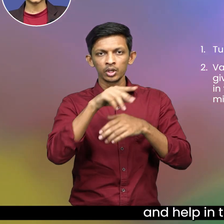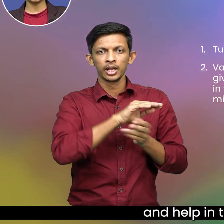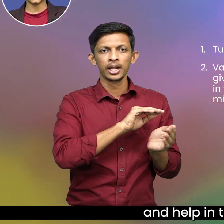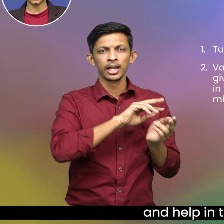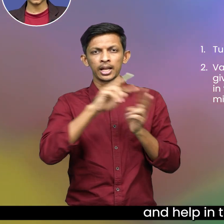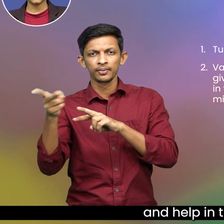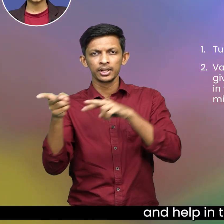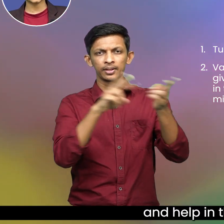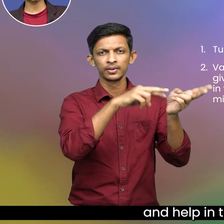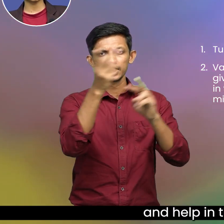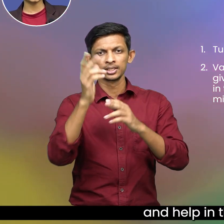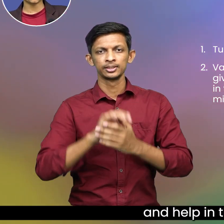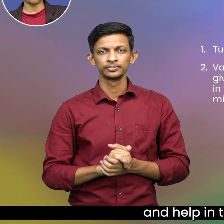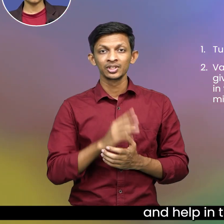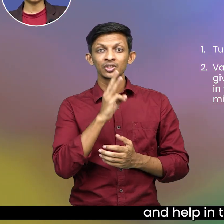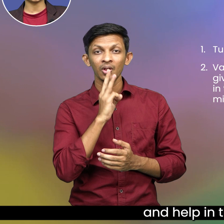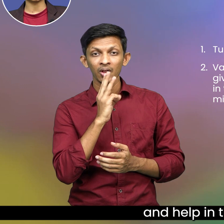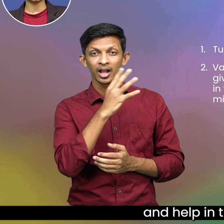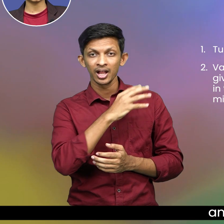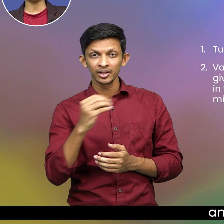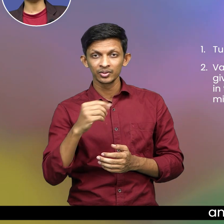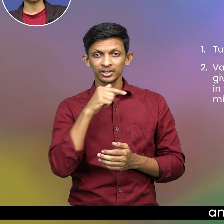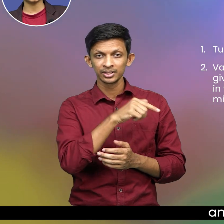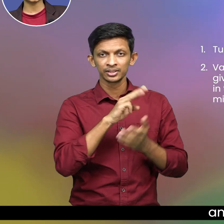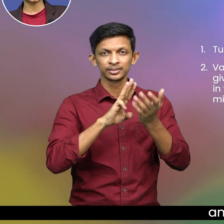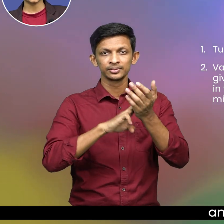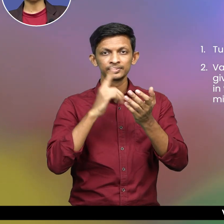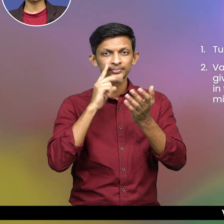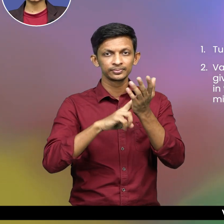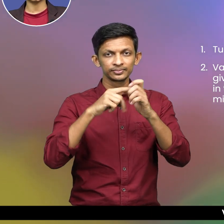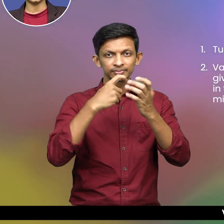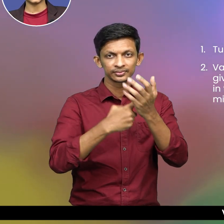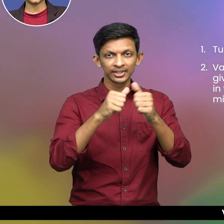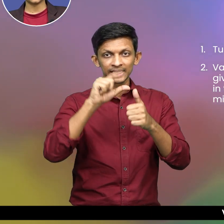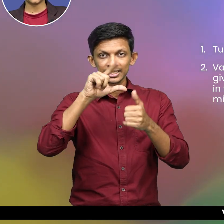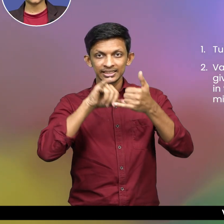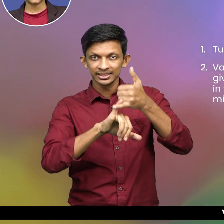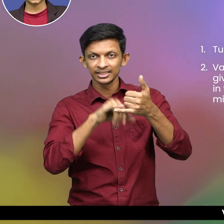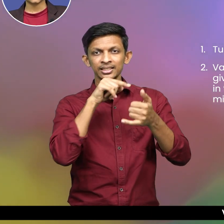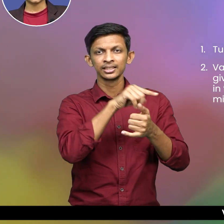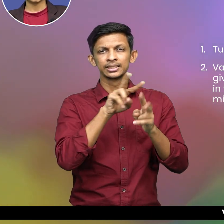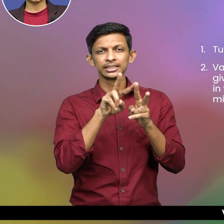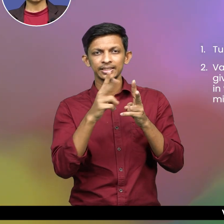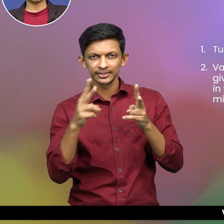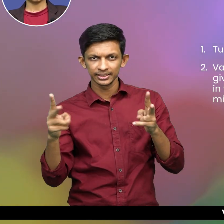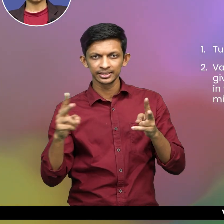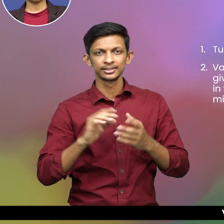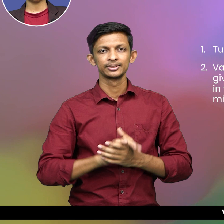and help in the transport of water and minerals vertically.